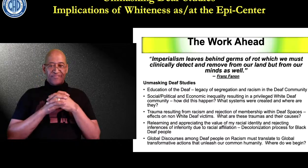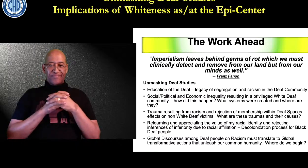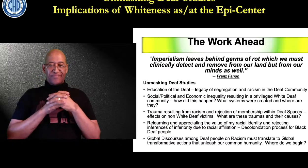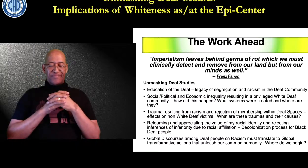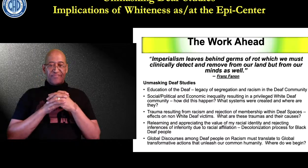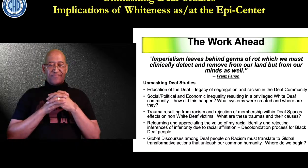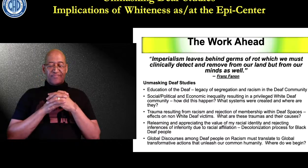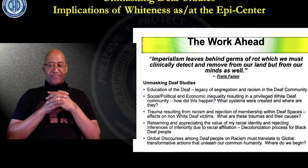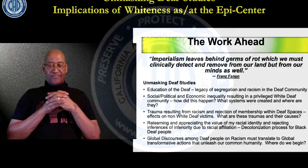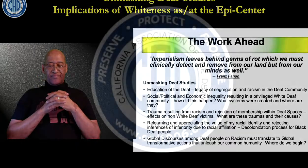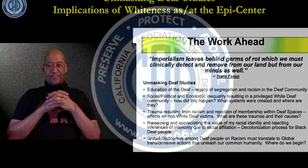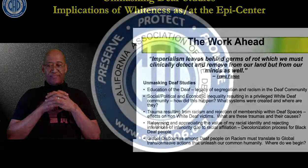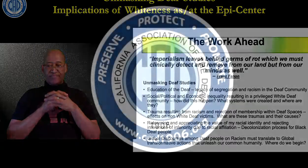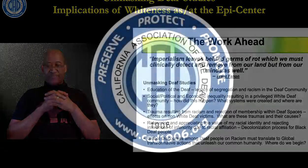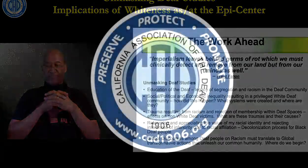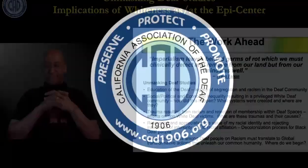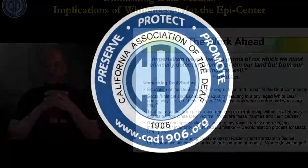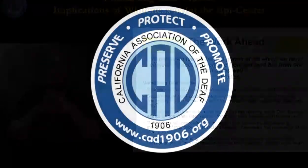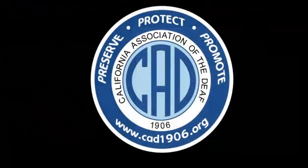open discussion. Thank you.